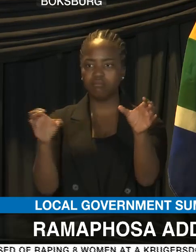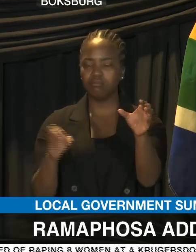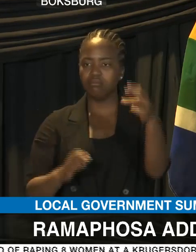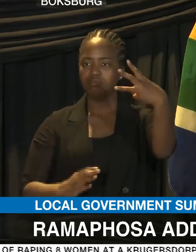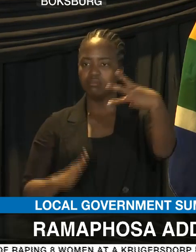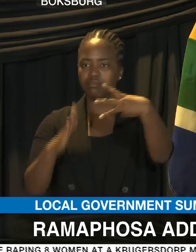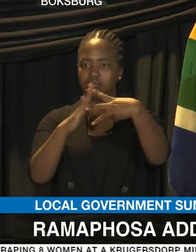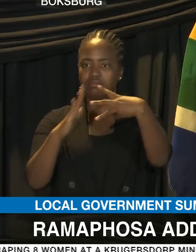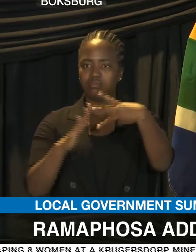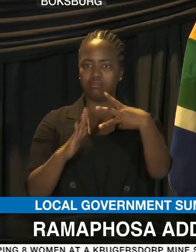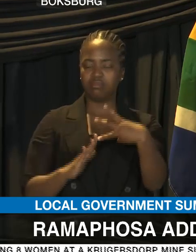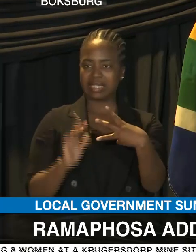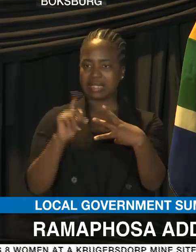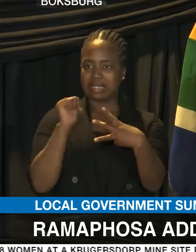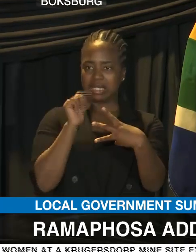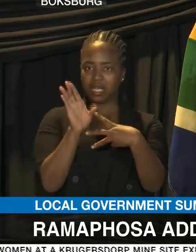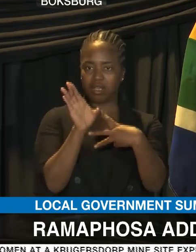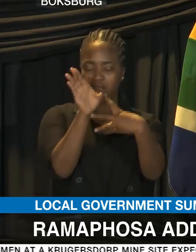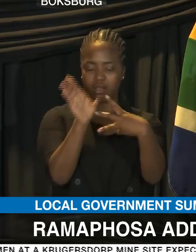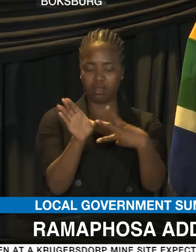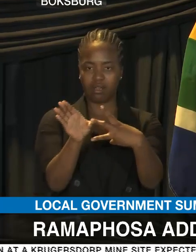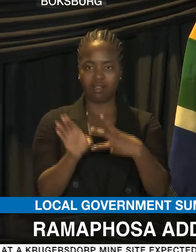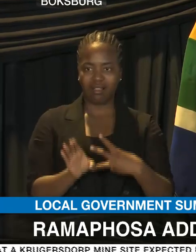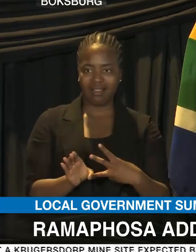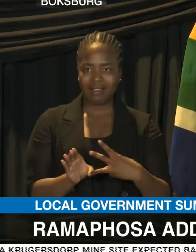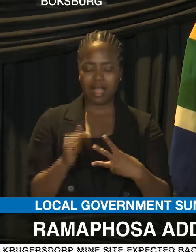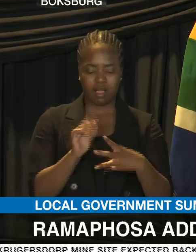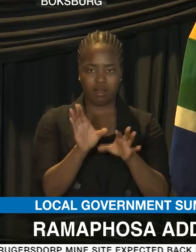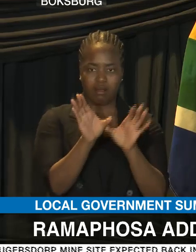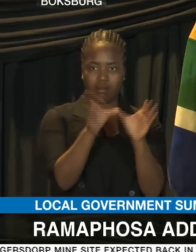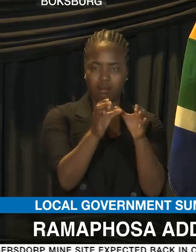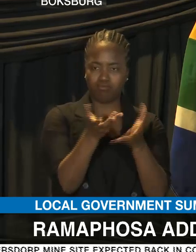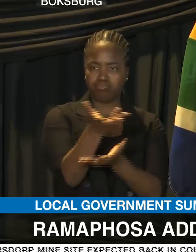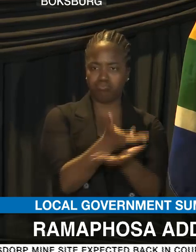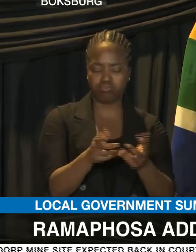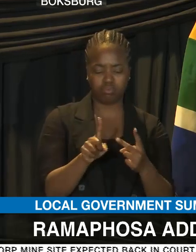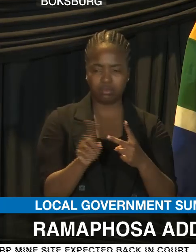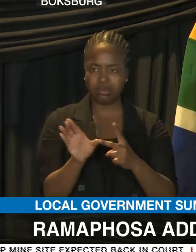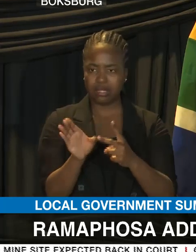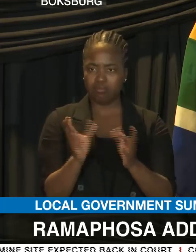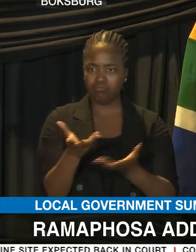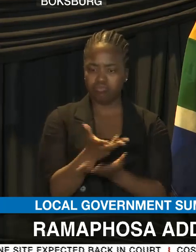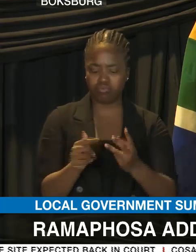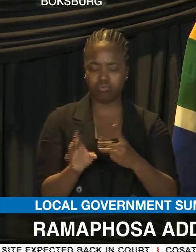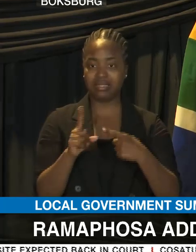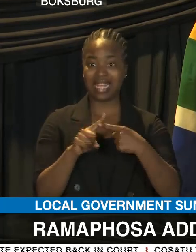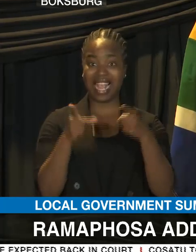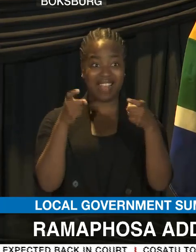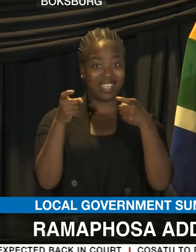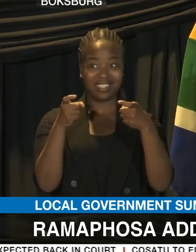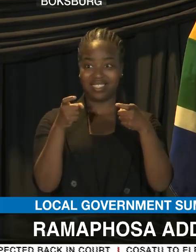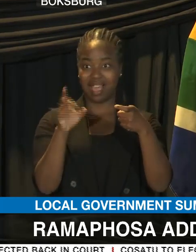commissions, and that your commissions have been looking at or will be looking at issues of